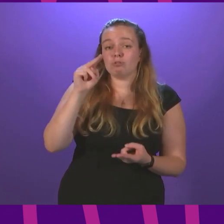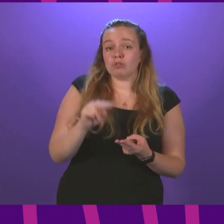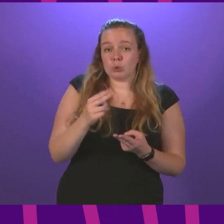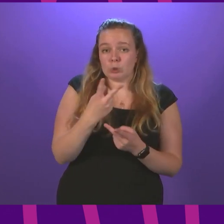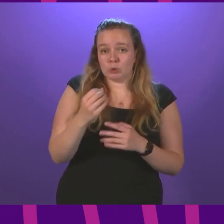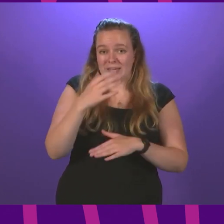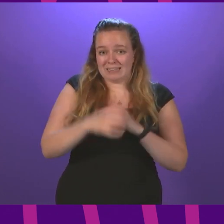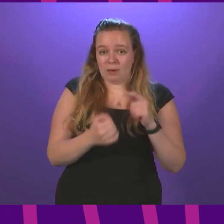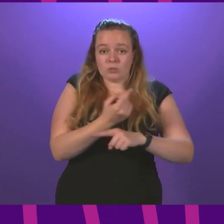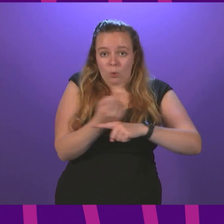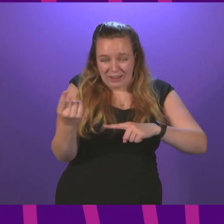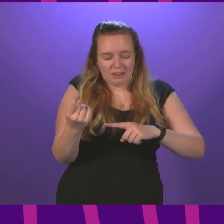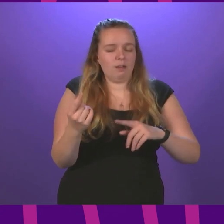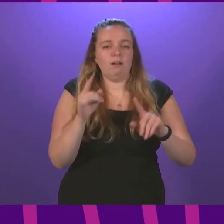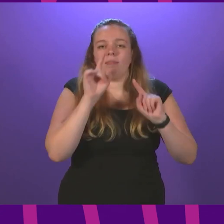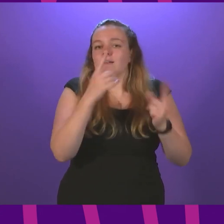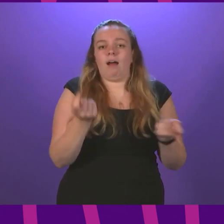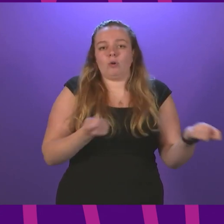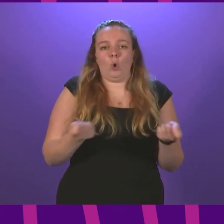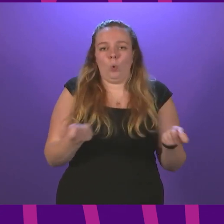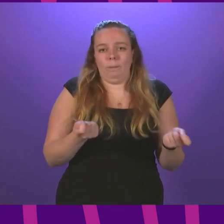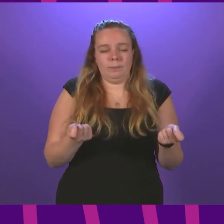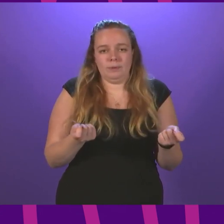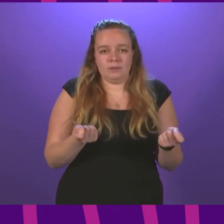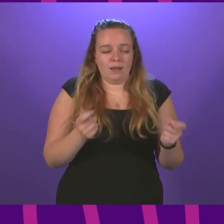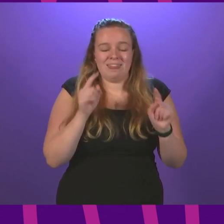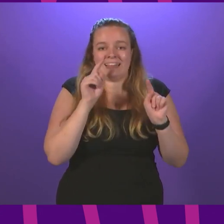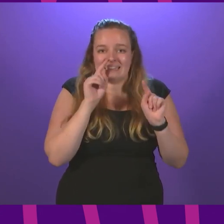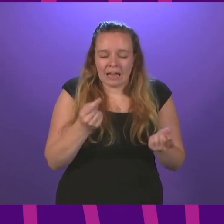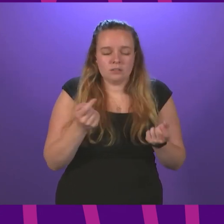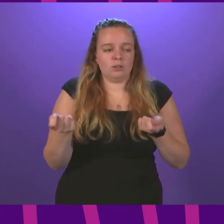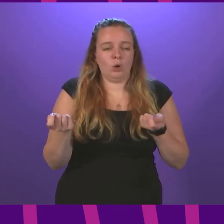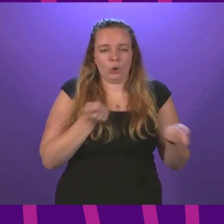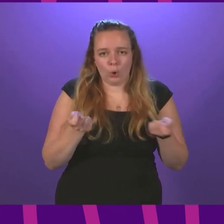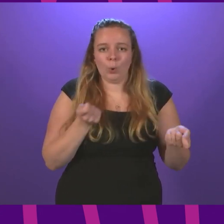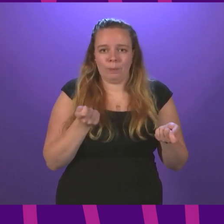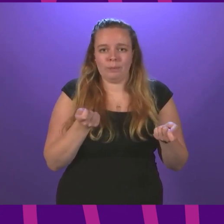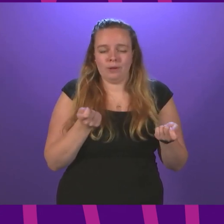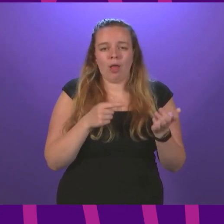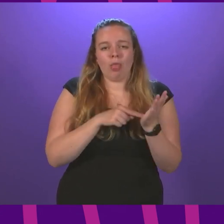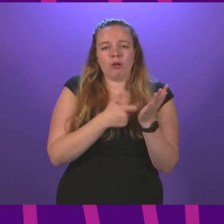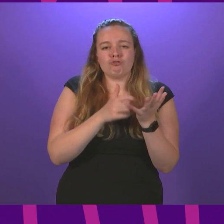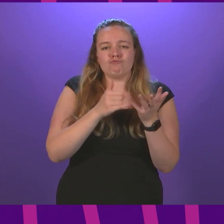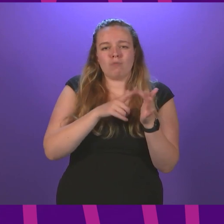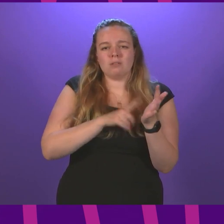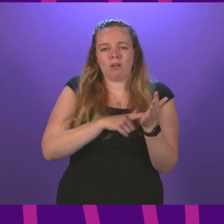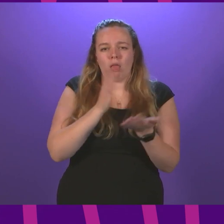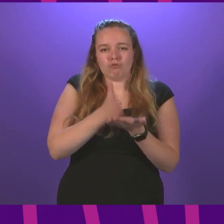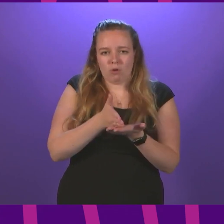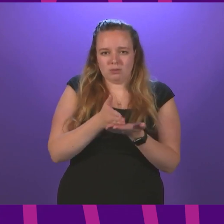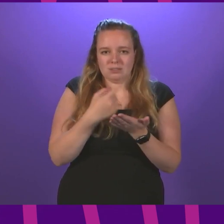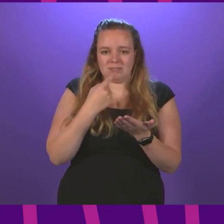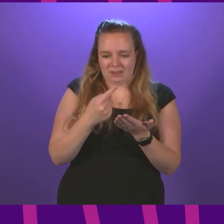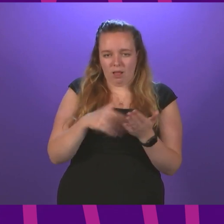a week, they wouldn't be able to cope. The Trussell Trust 2021 State of Hunger